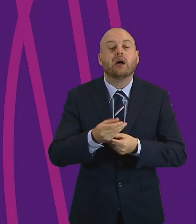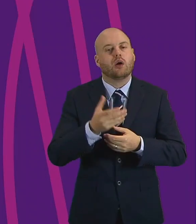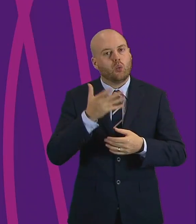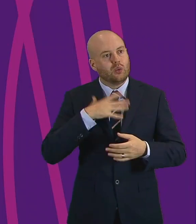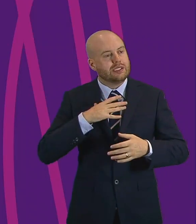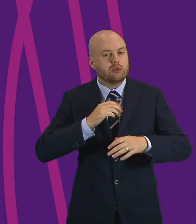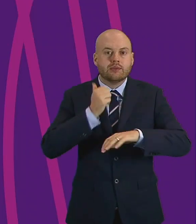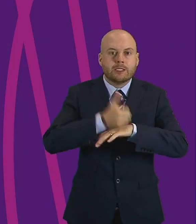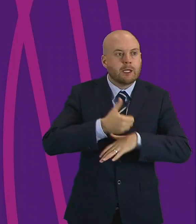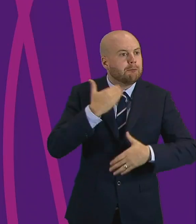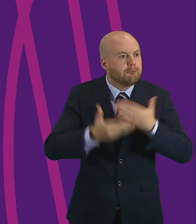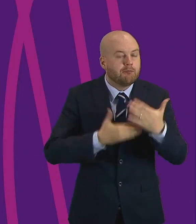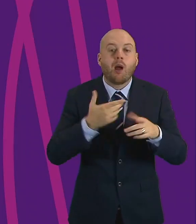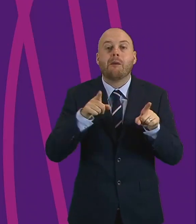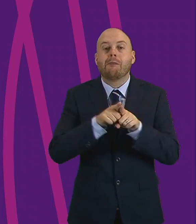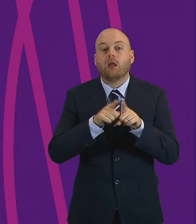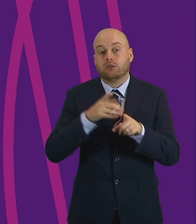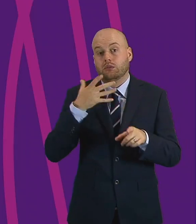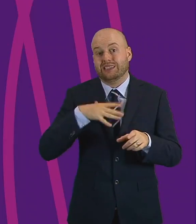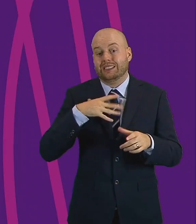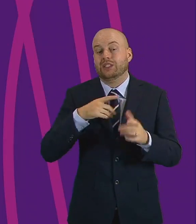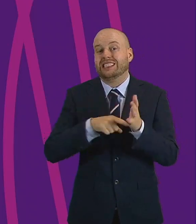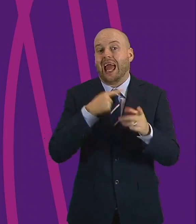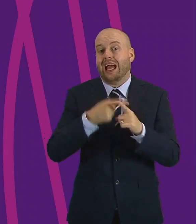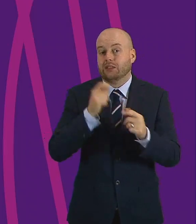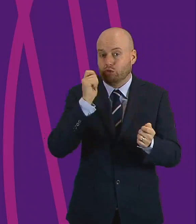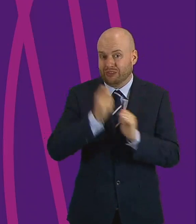and taxation has a big part to play in that. Thank you.